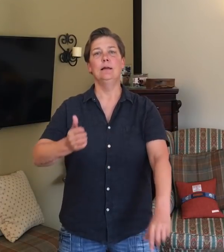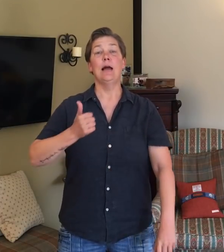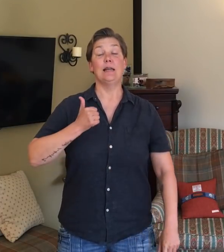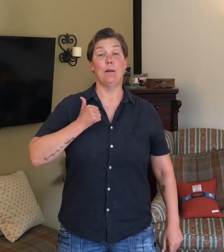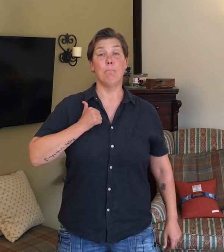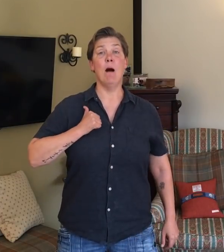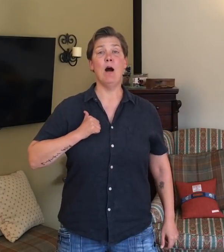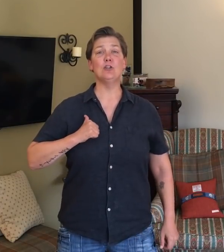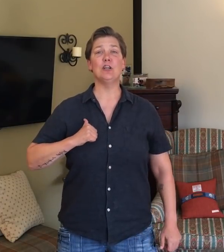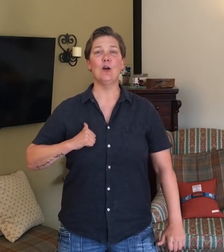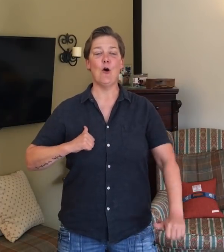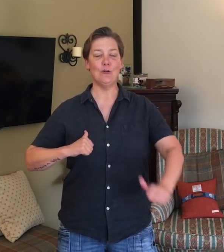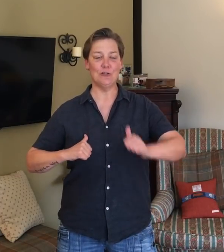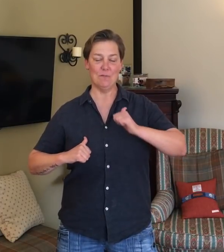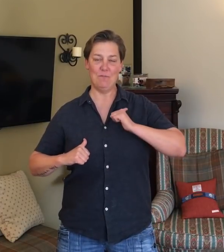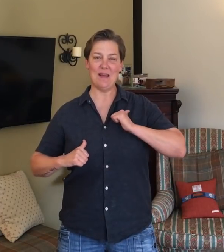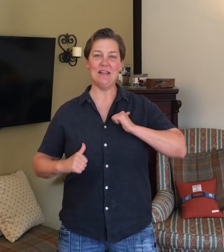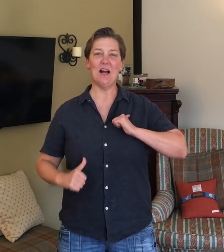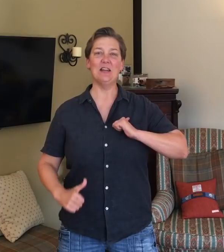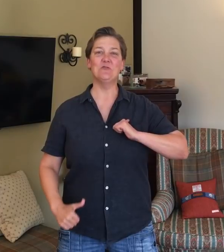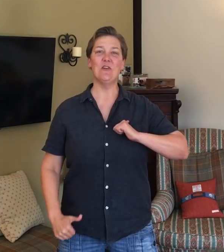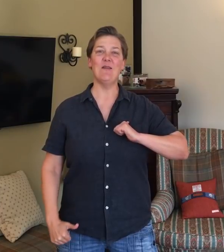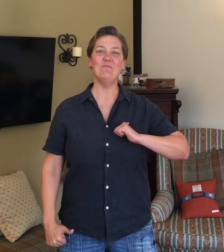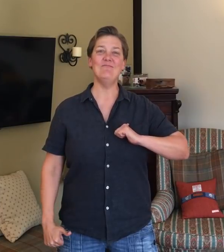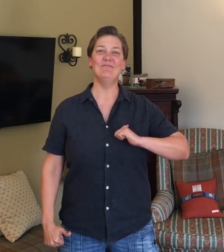And I'm marching on to the beat I drum.